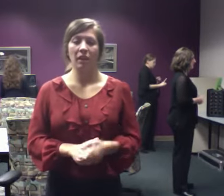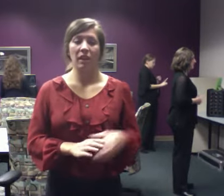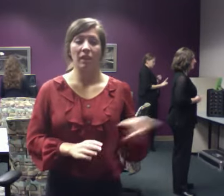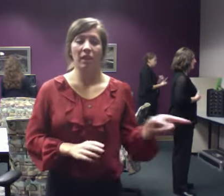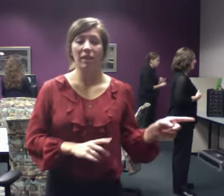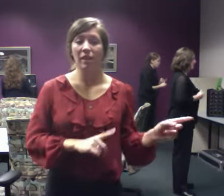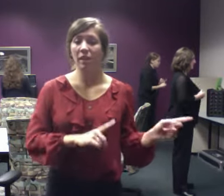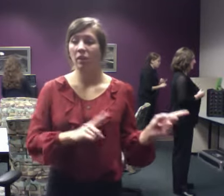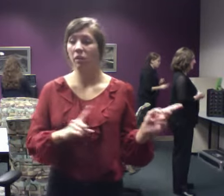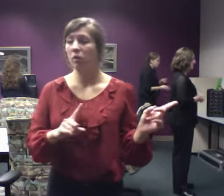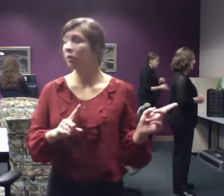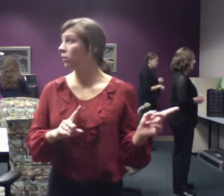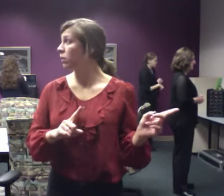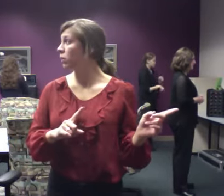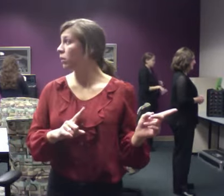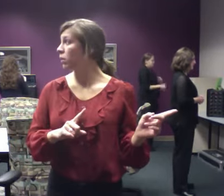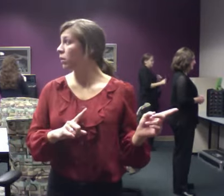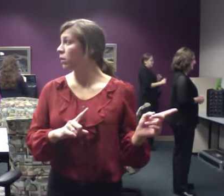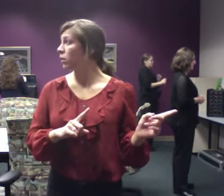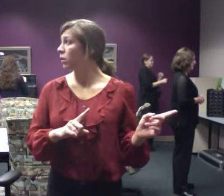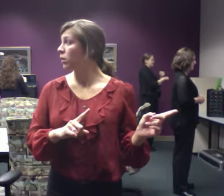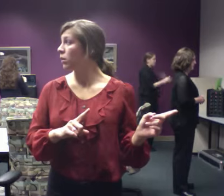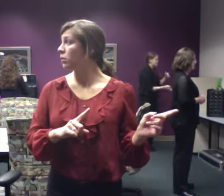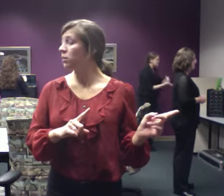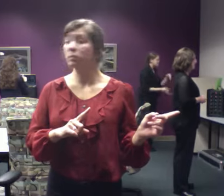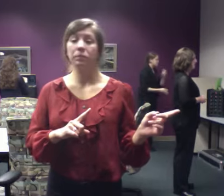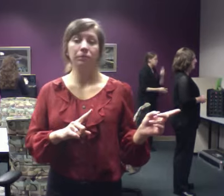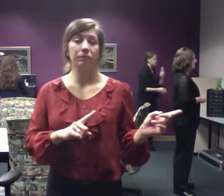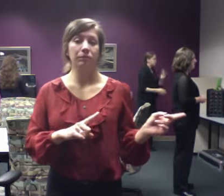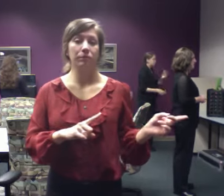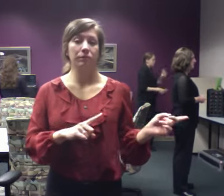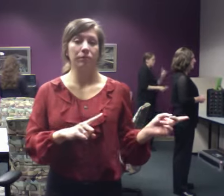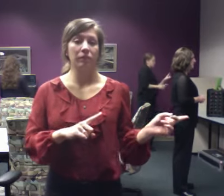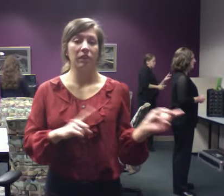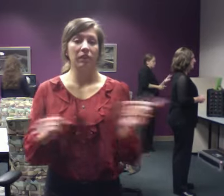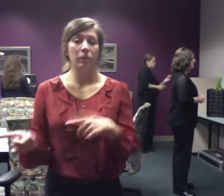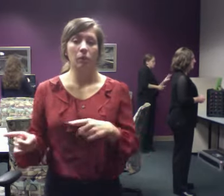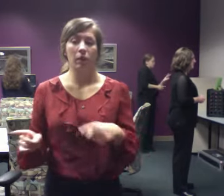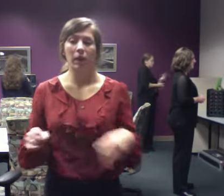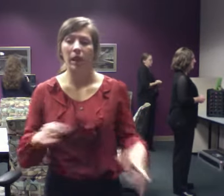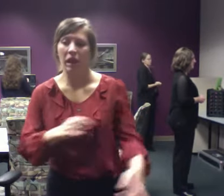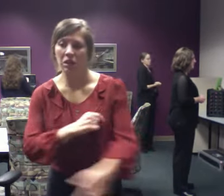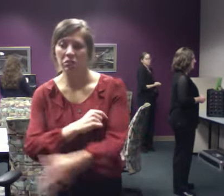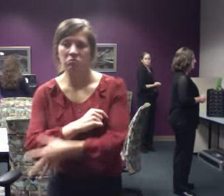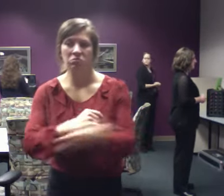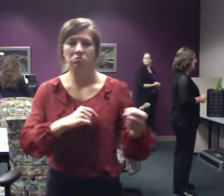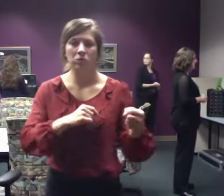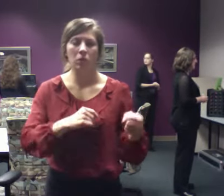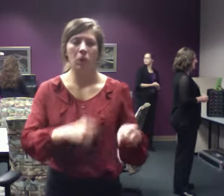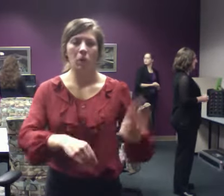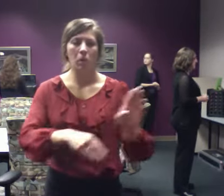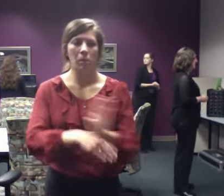might, Czechoslovakia, Germany, Poland. They loaded whole factories, whole cities, heavy industry onto